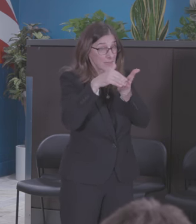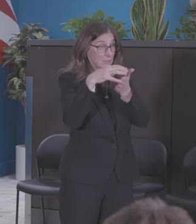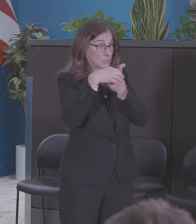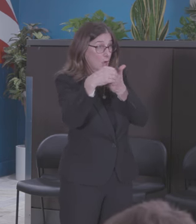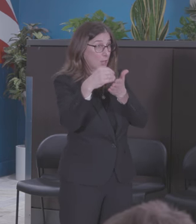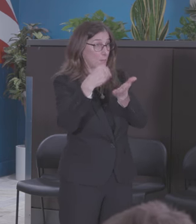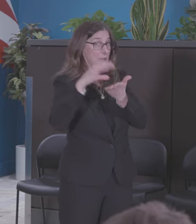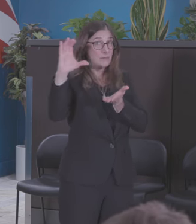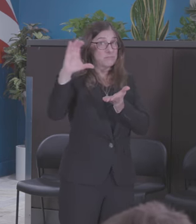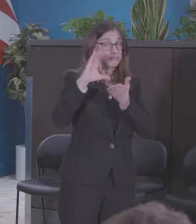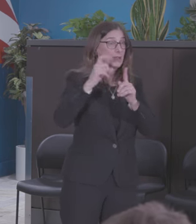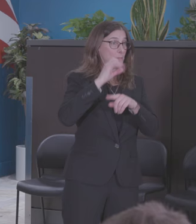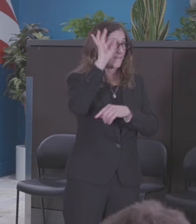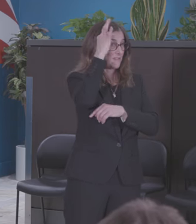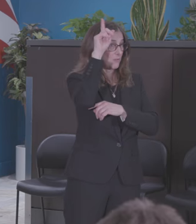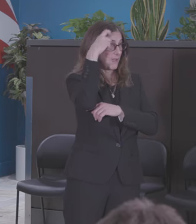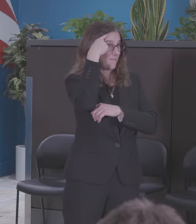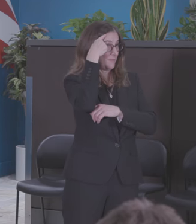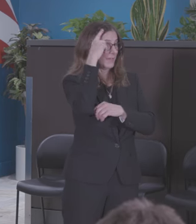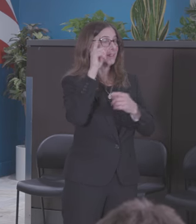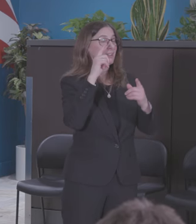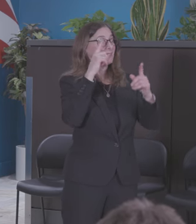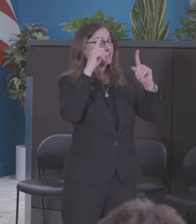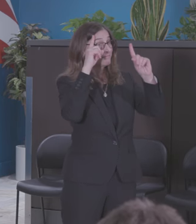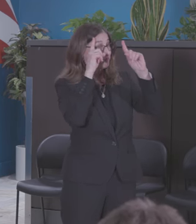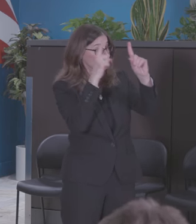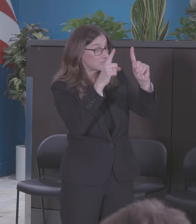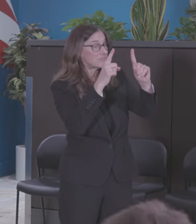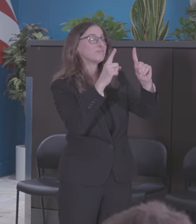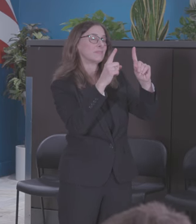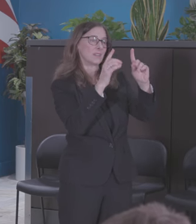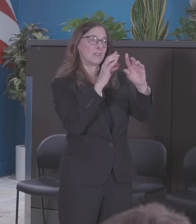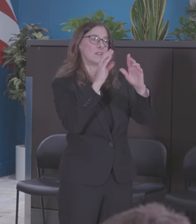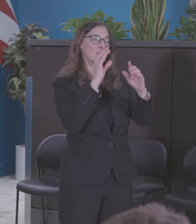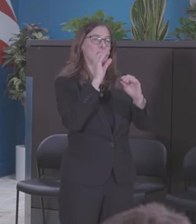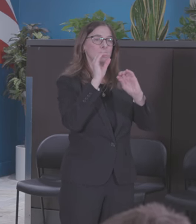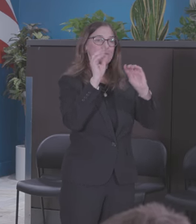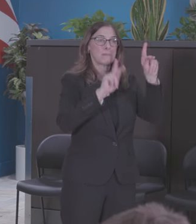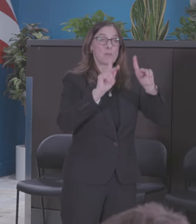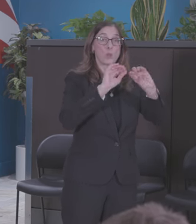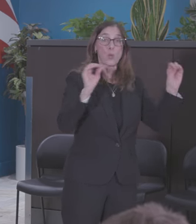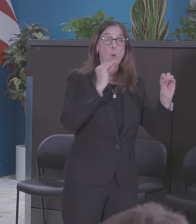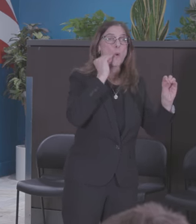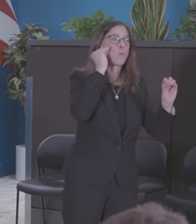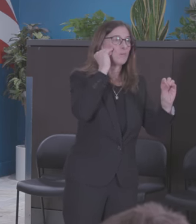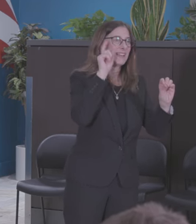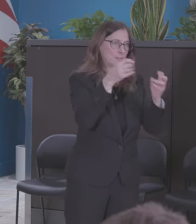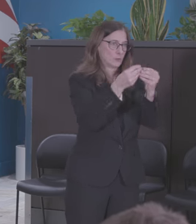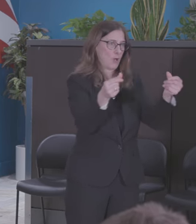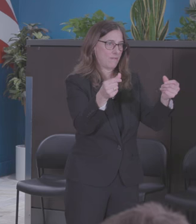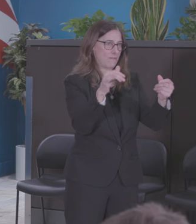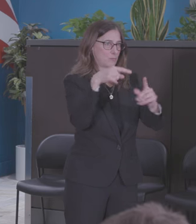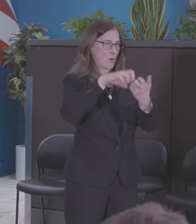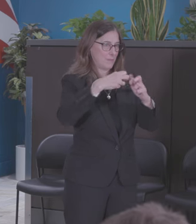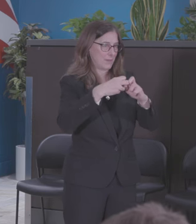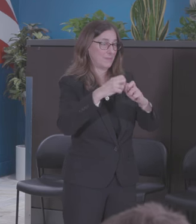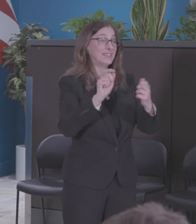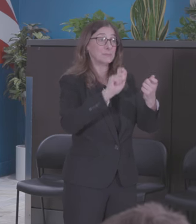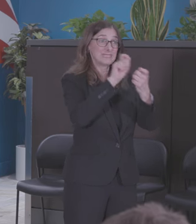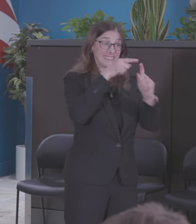on homelessness overall, including specifically tackling veterans homelessness along with the state. So thank you for all that you do for us at the city